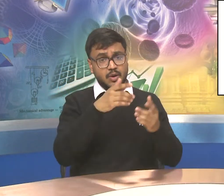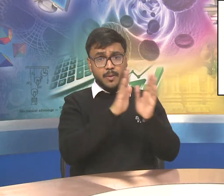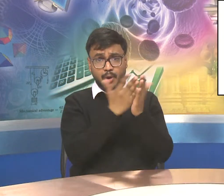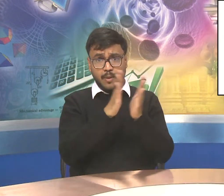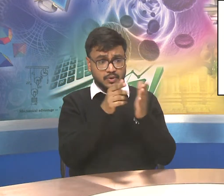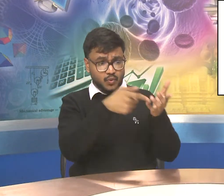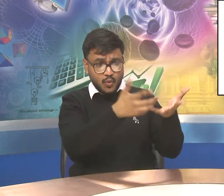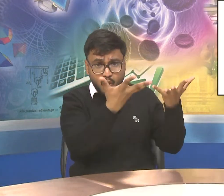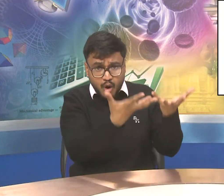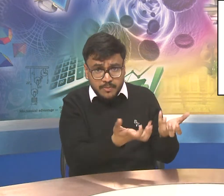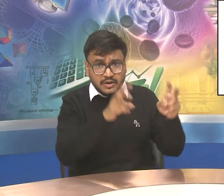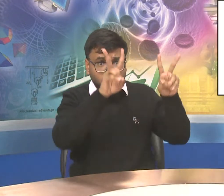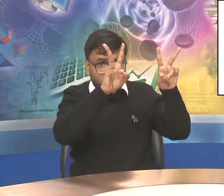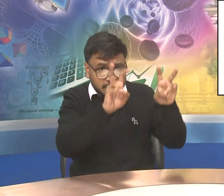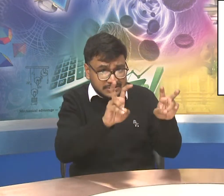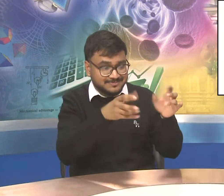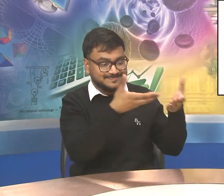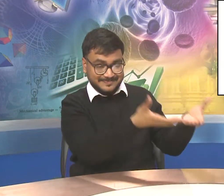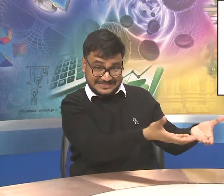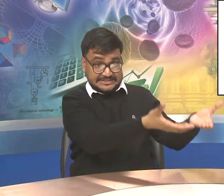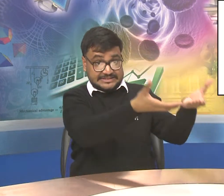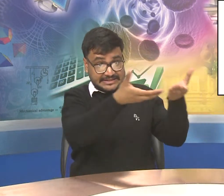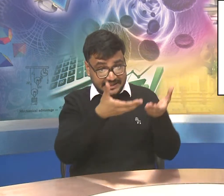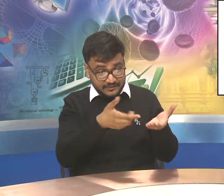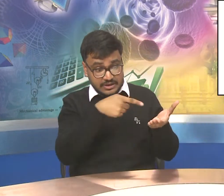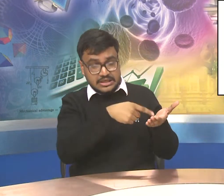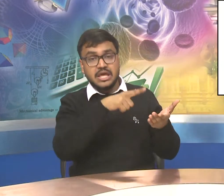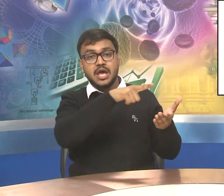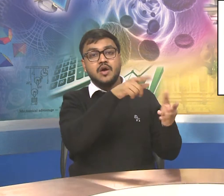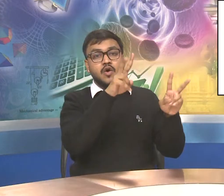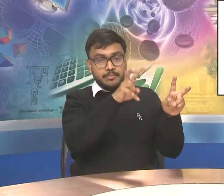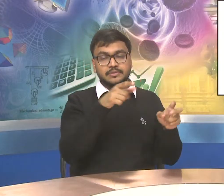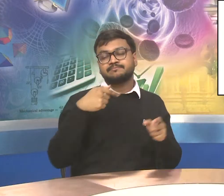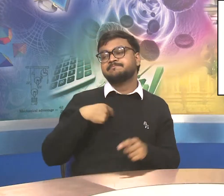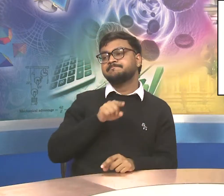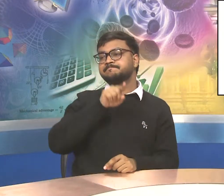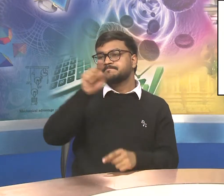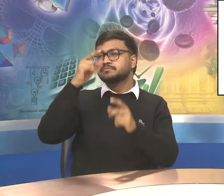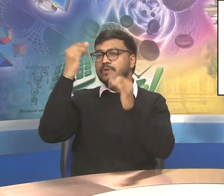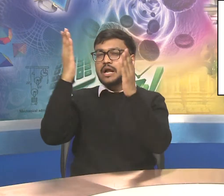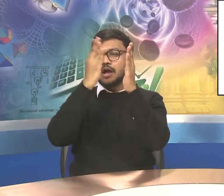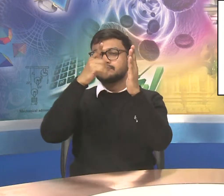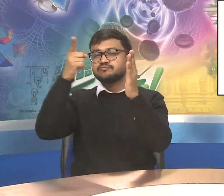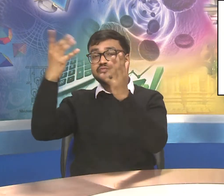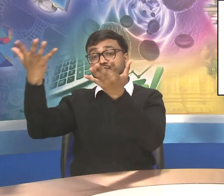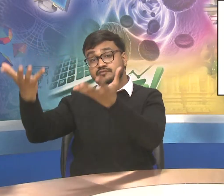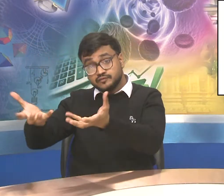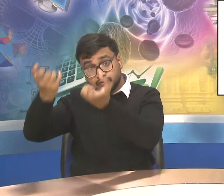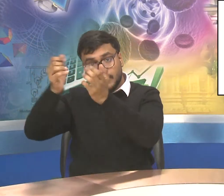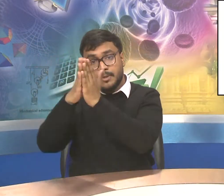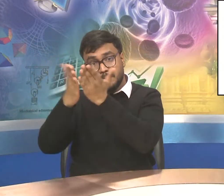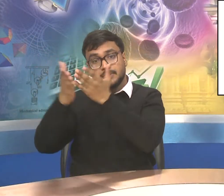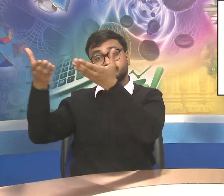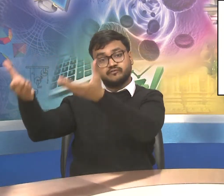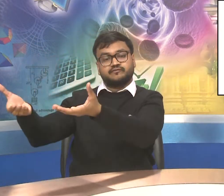In some libraries, issues and returning of the books are